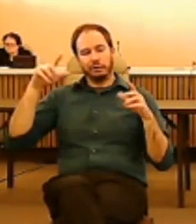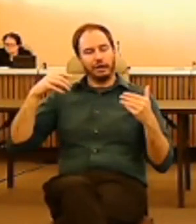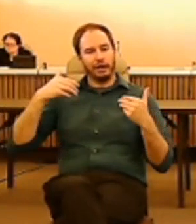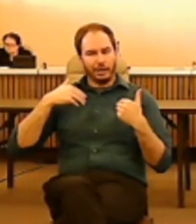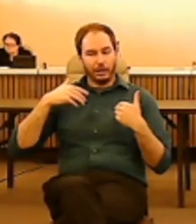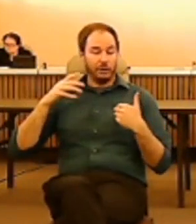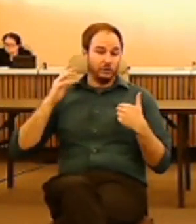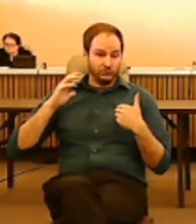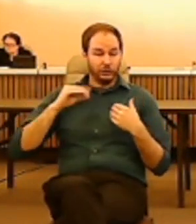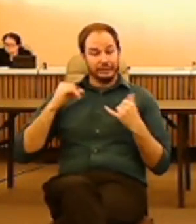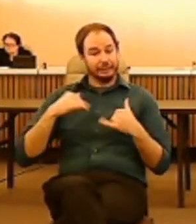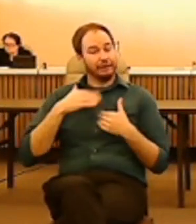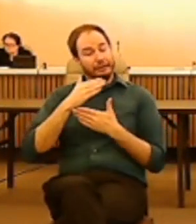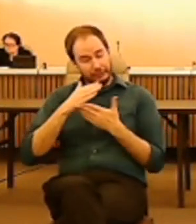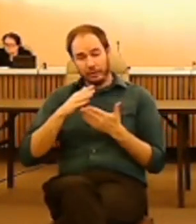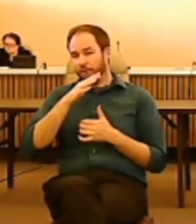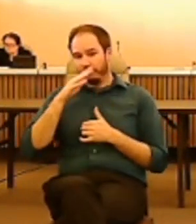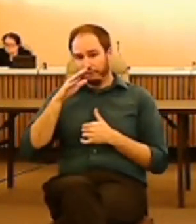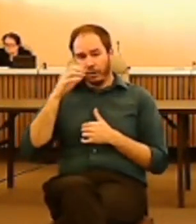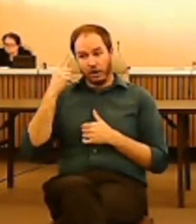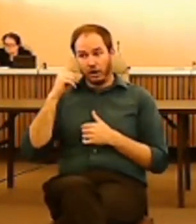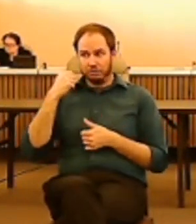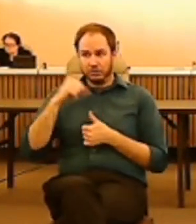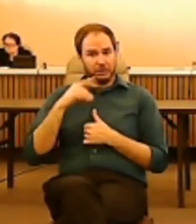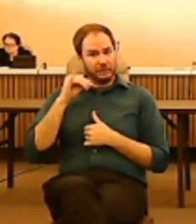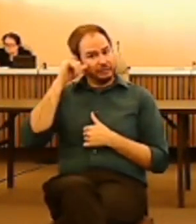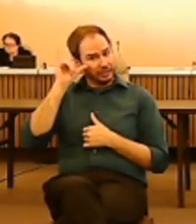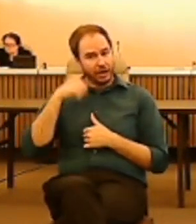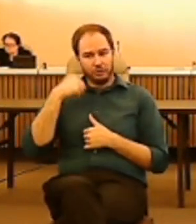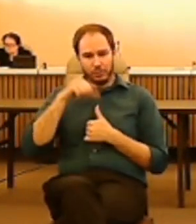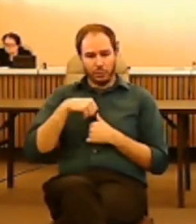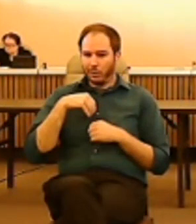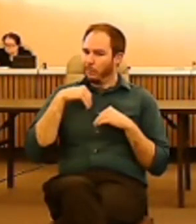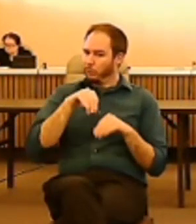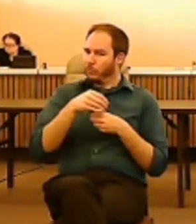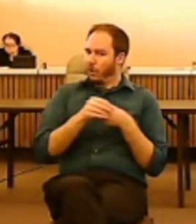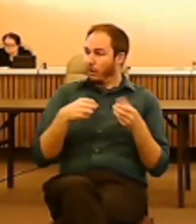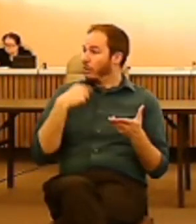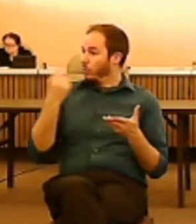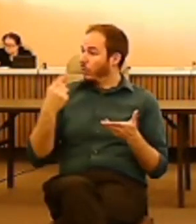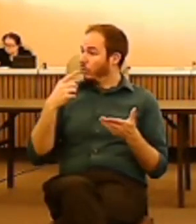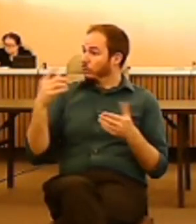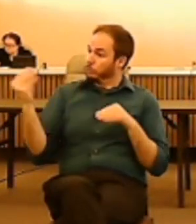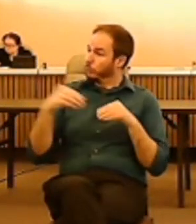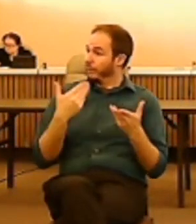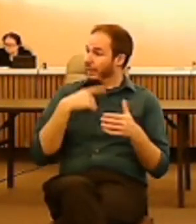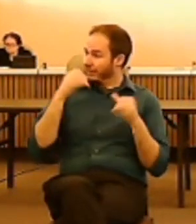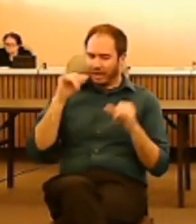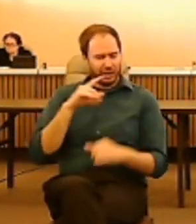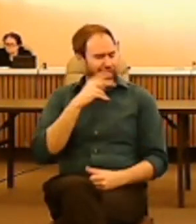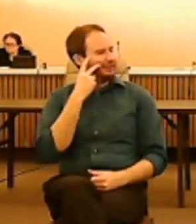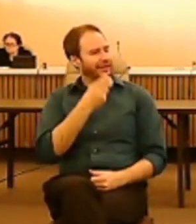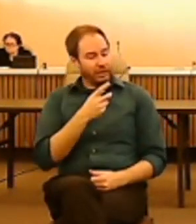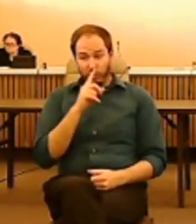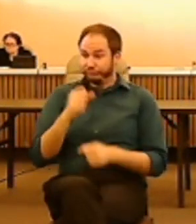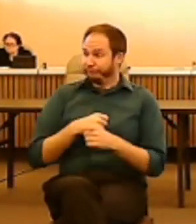There were still some farm fields. In fact, there were cows. I remember when we moved our office, I kept telling people there were cows. They didn't believe me. There were actually cows right